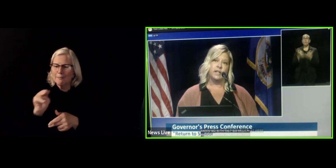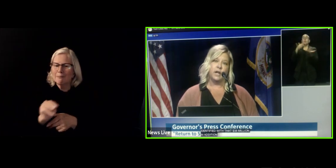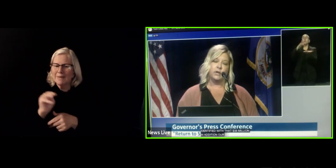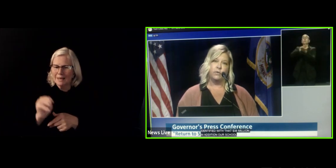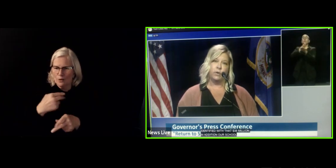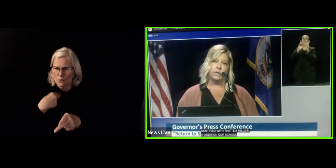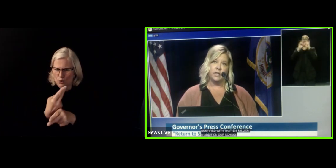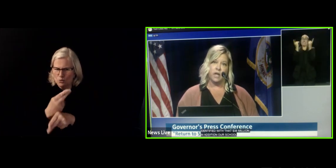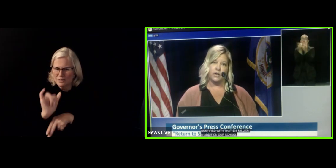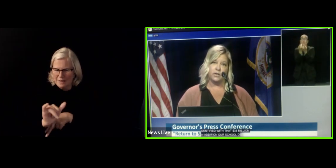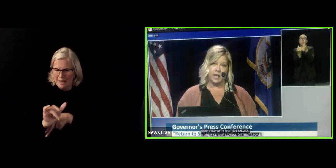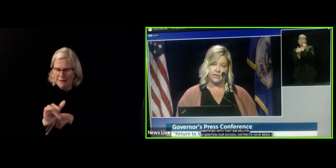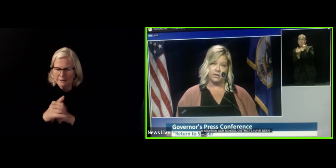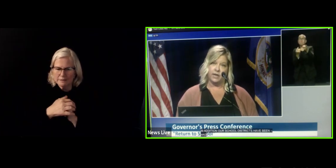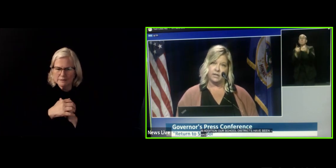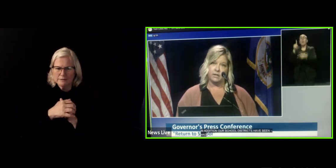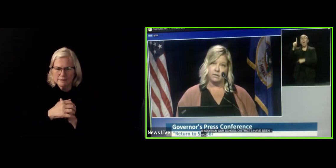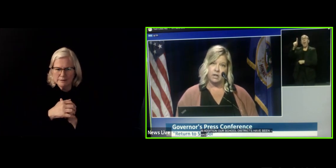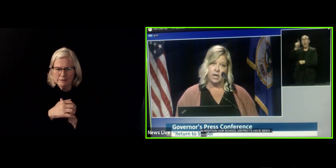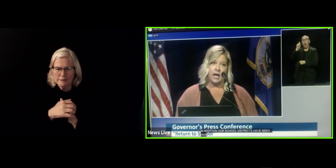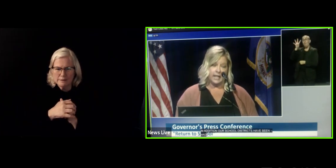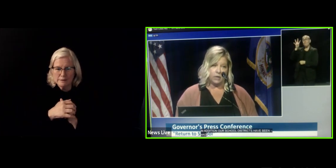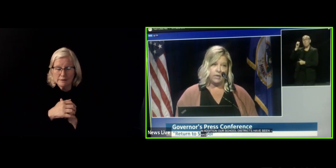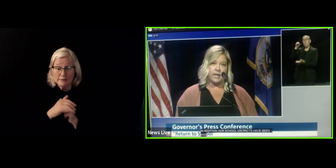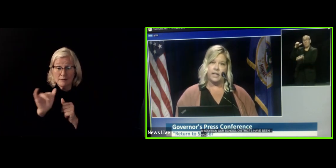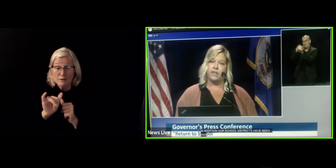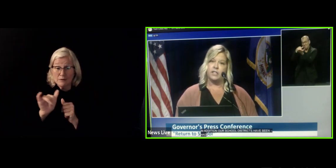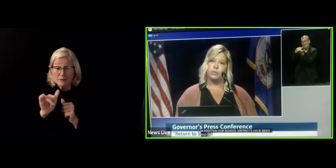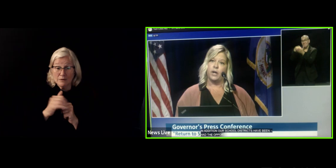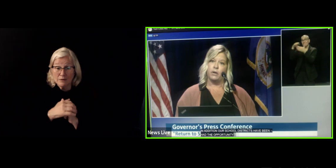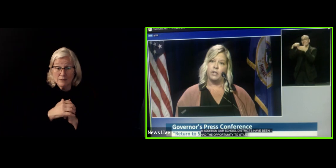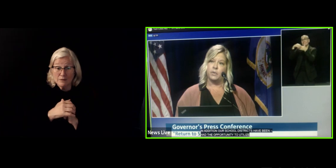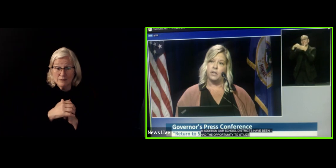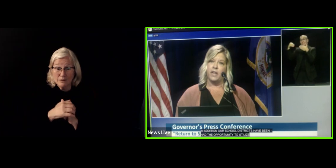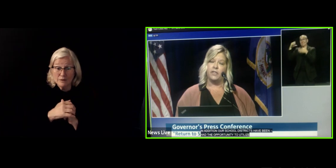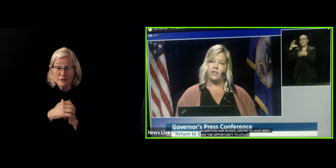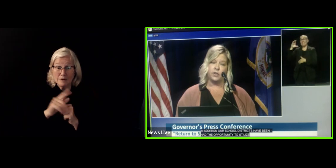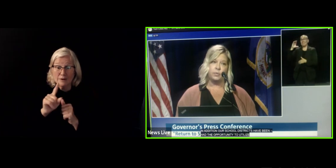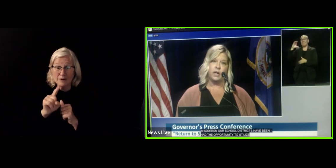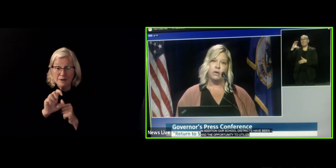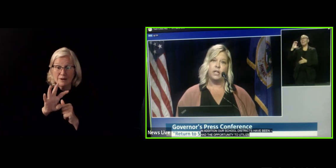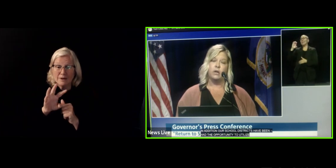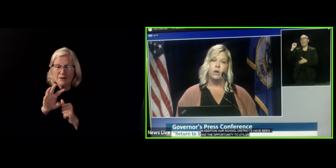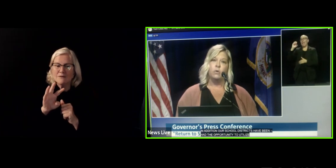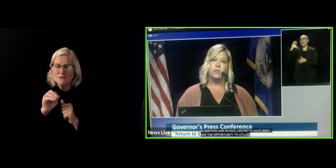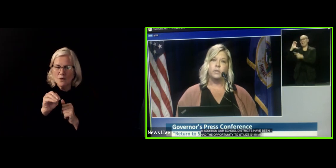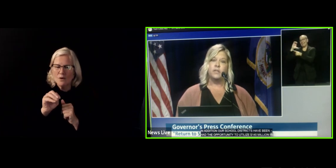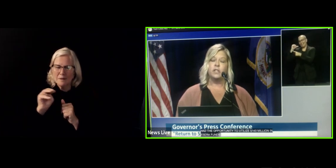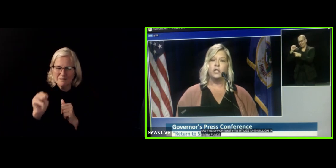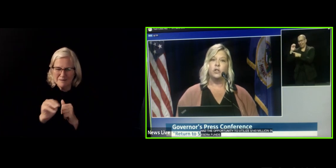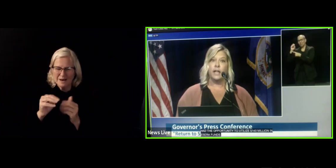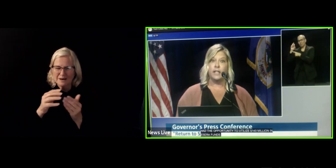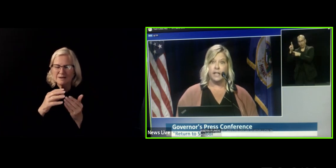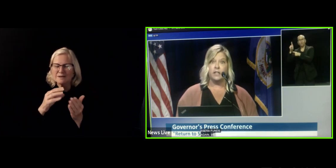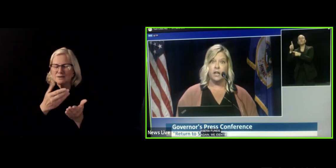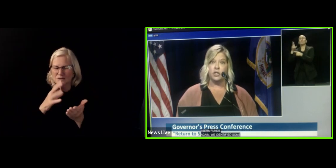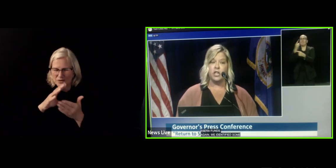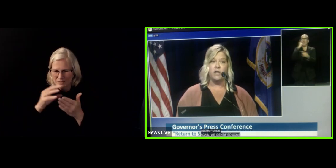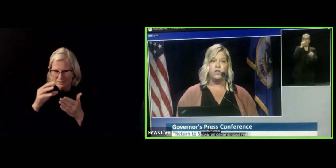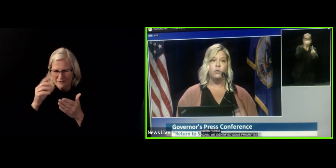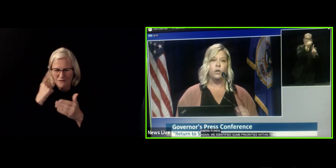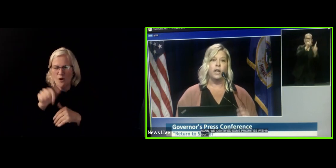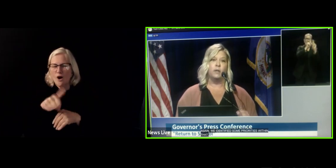utilize $140 million in ESSER funds. Again, we identified some priorities within that. The first priority was specifically to look at